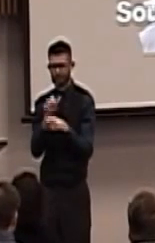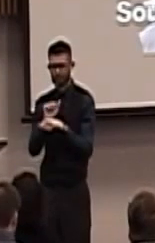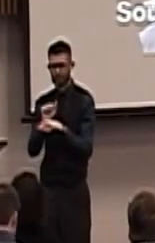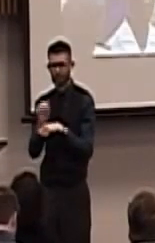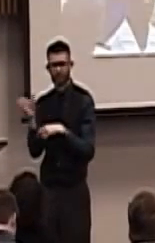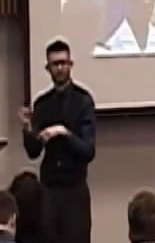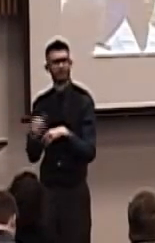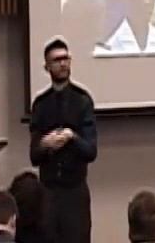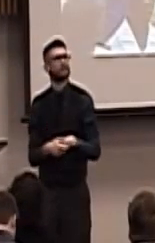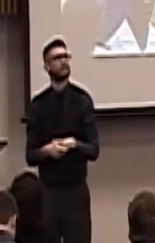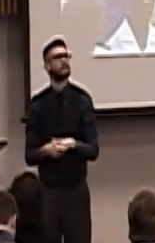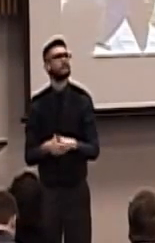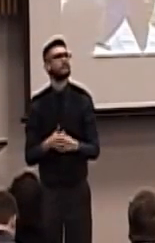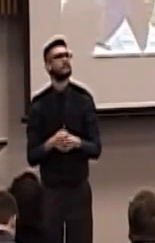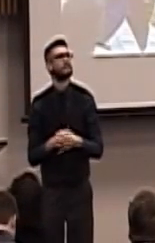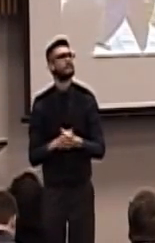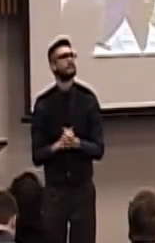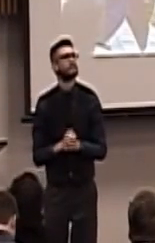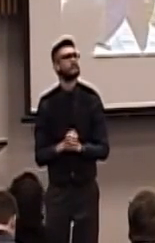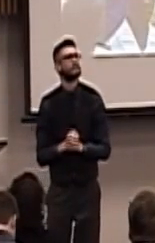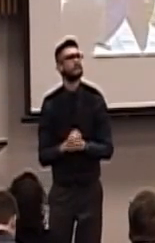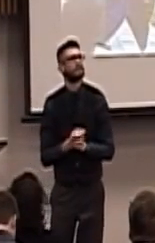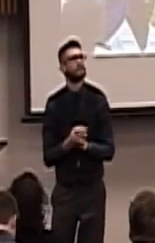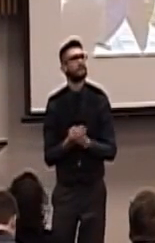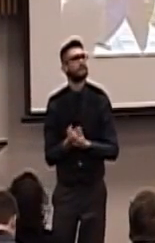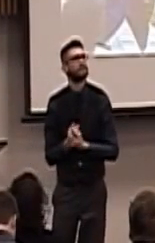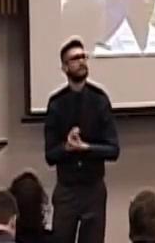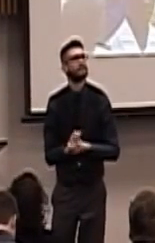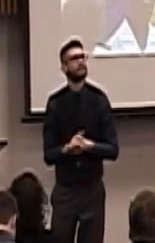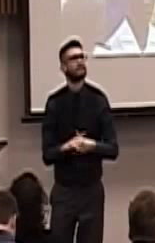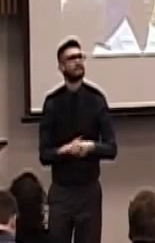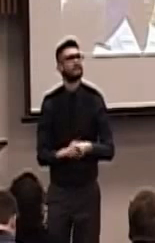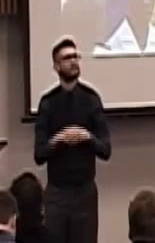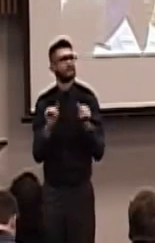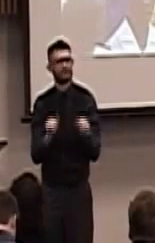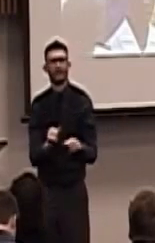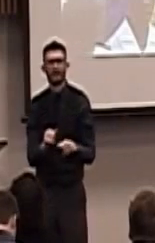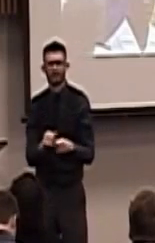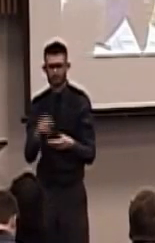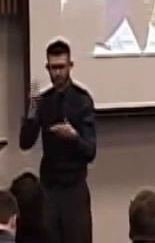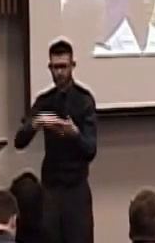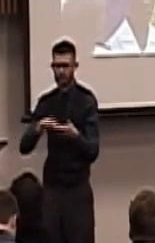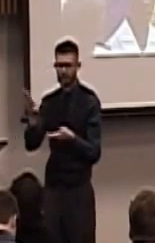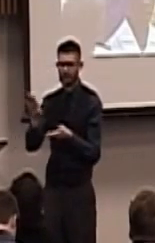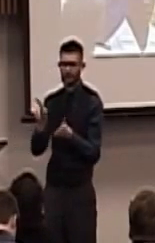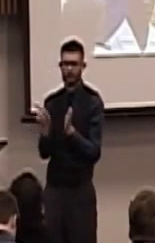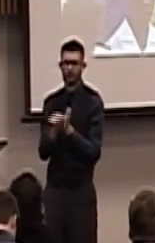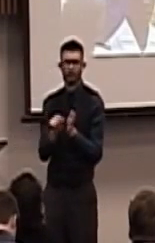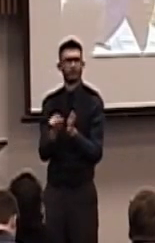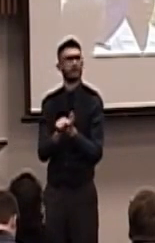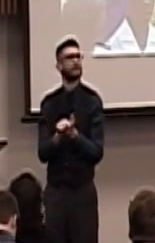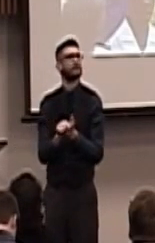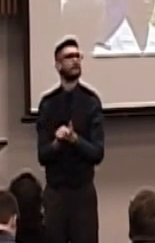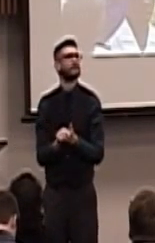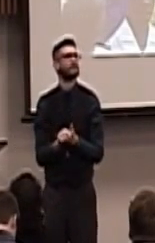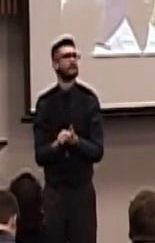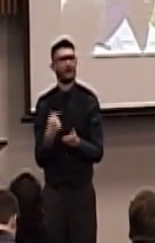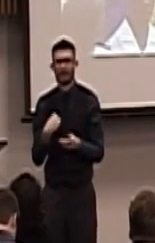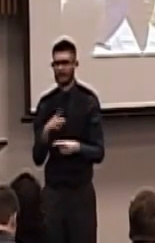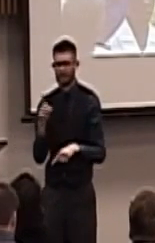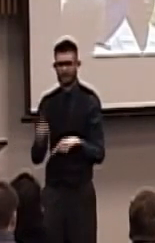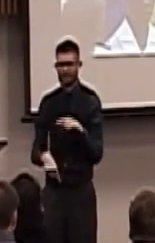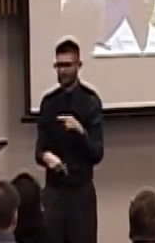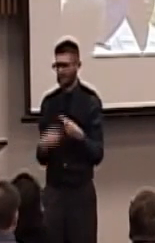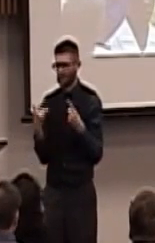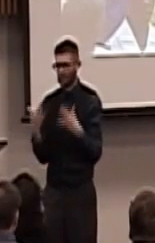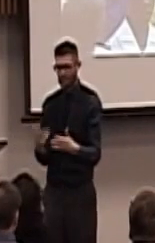exciting. By the way, you can get their newsletter, and I can't wait. It's one of those newsletters, I can't wait to